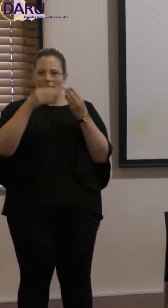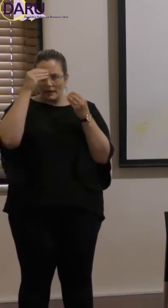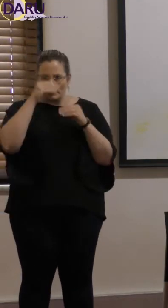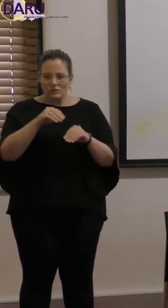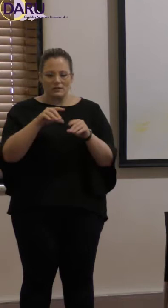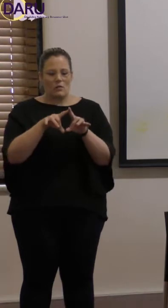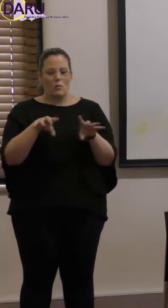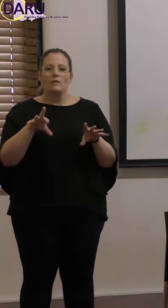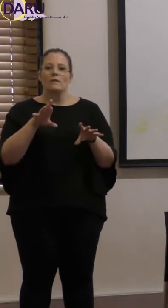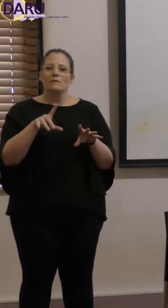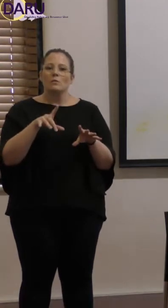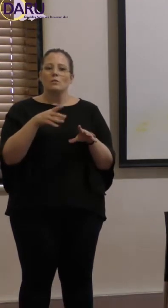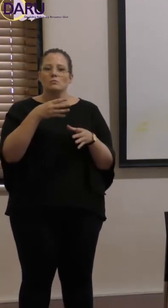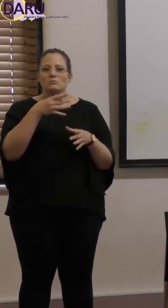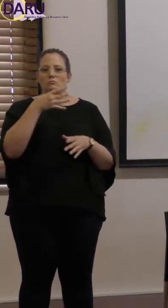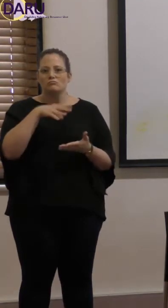issues paper,